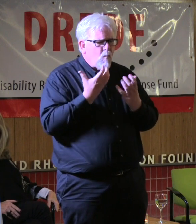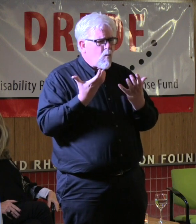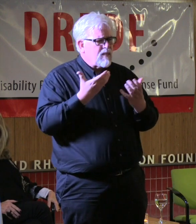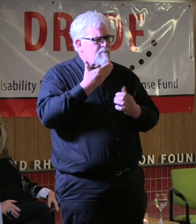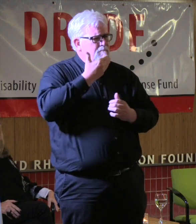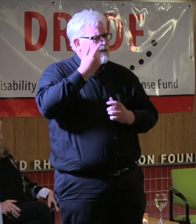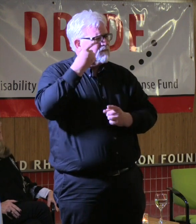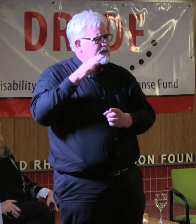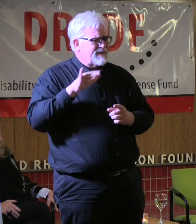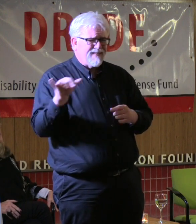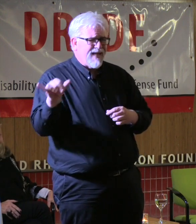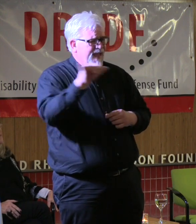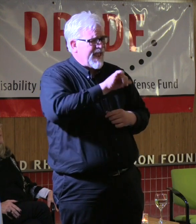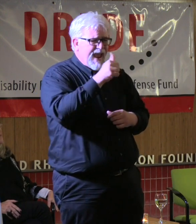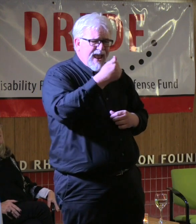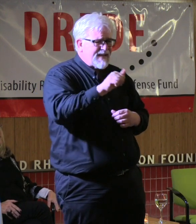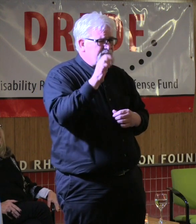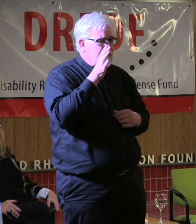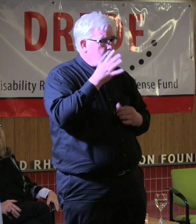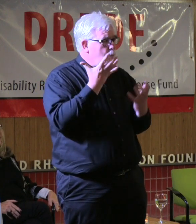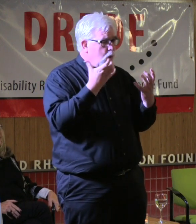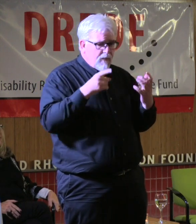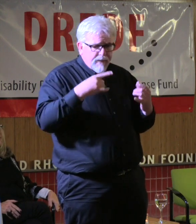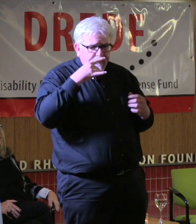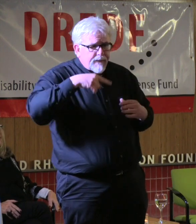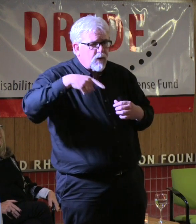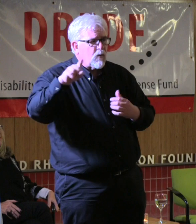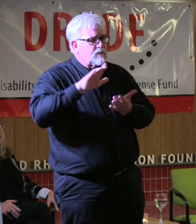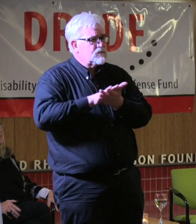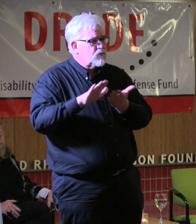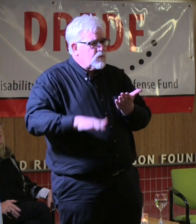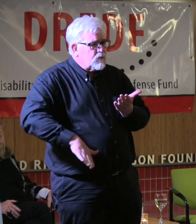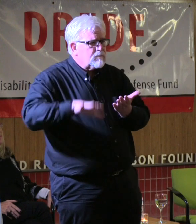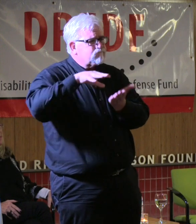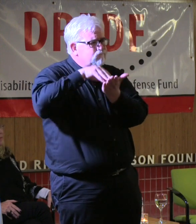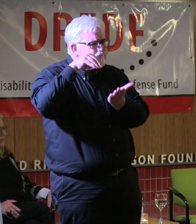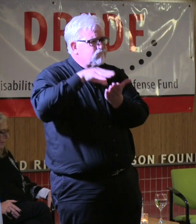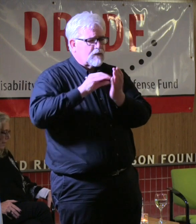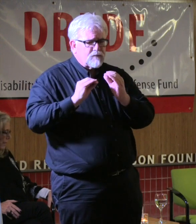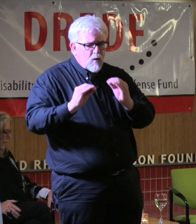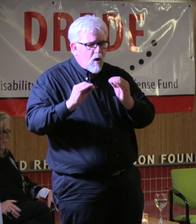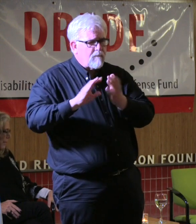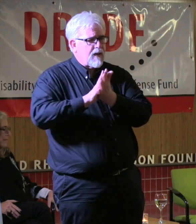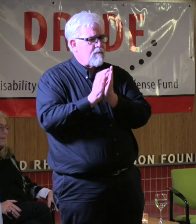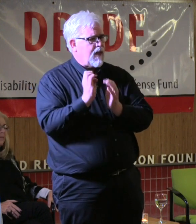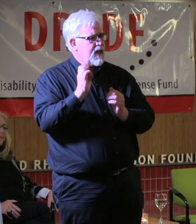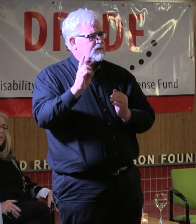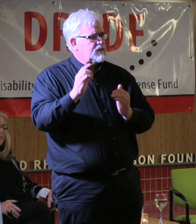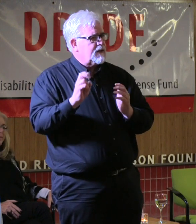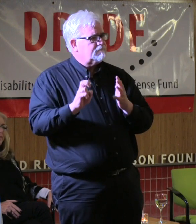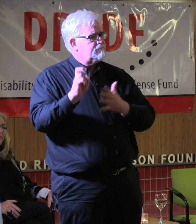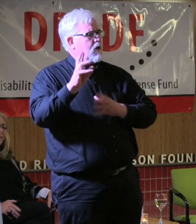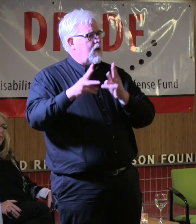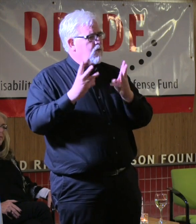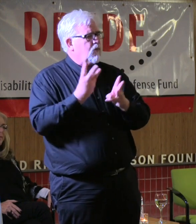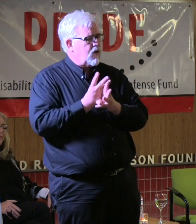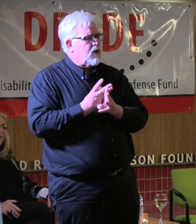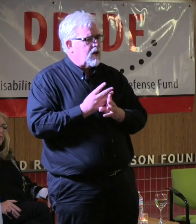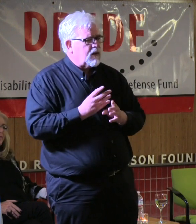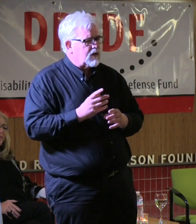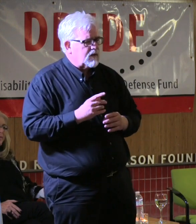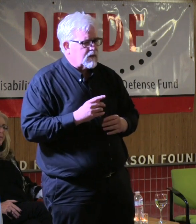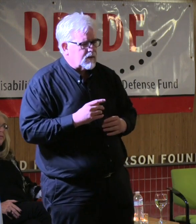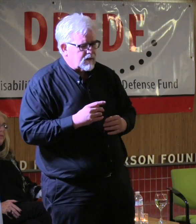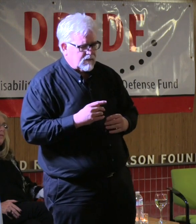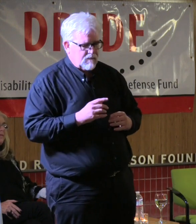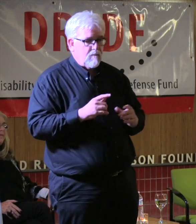other parent. They want their child to go to school, to learn, to be taught, to be educated. And they got a lot